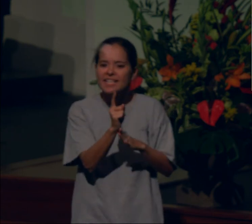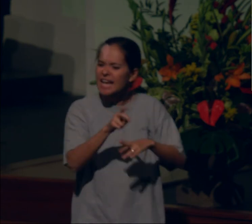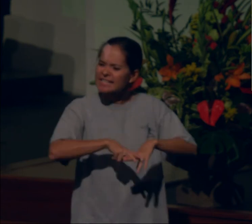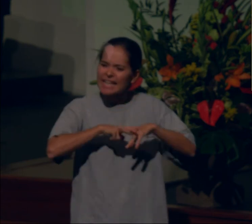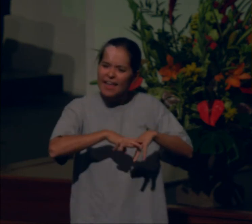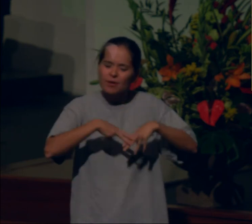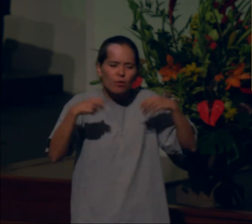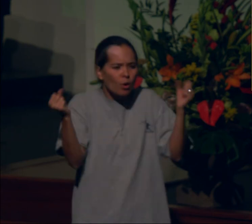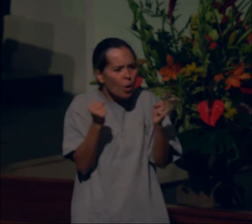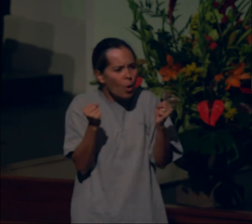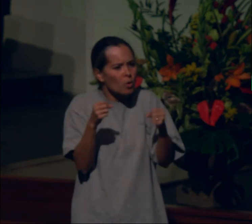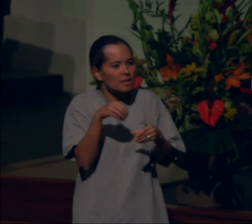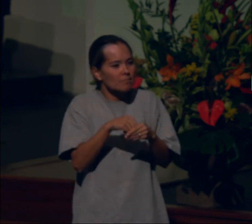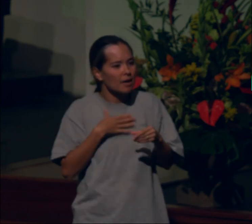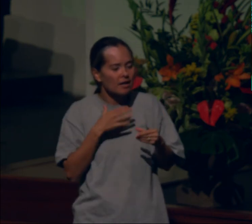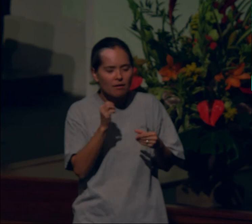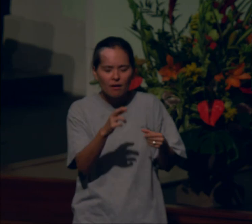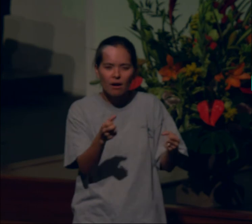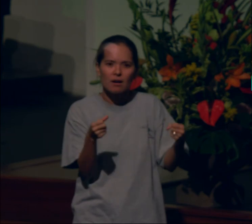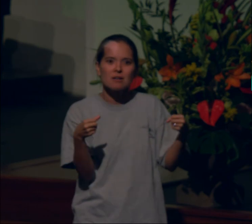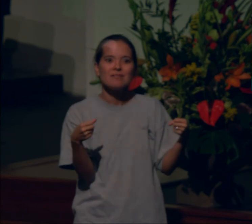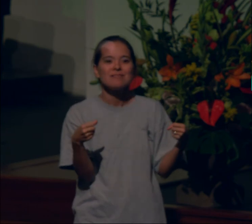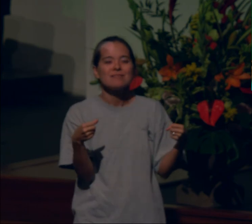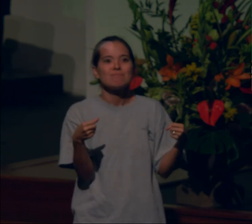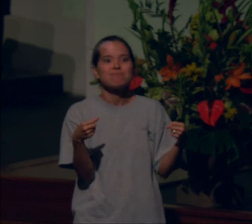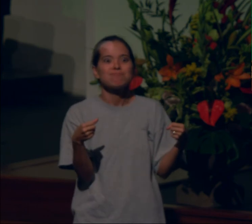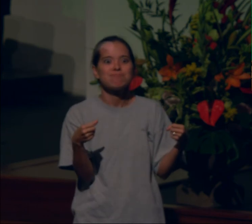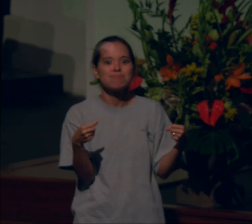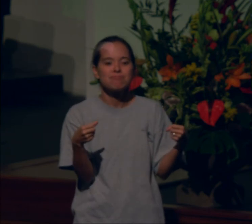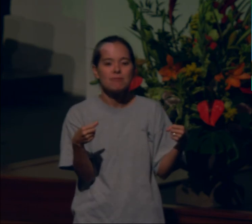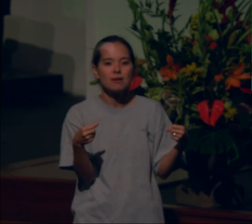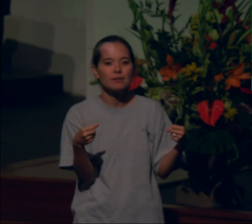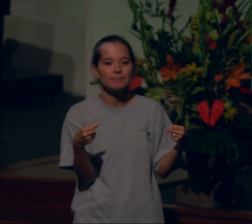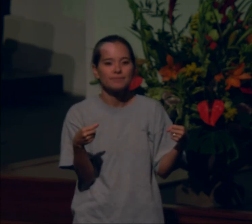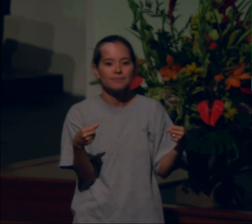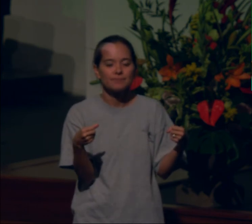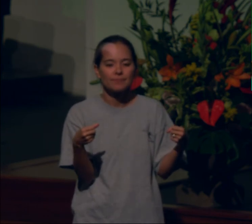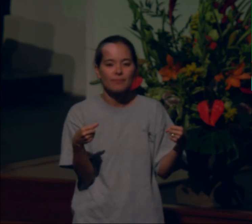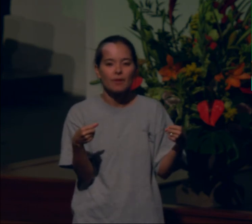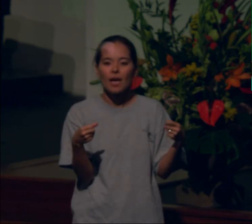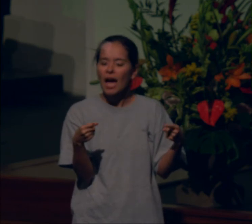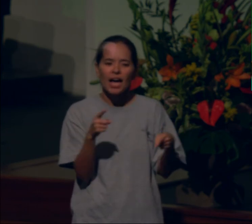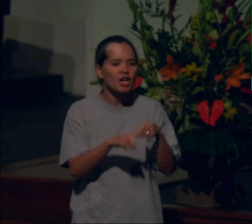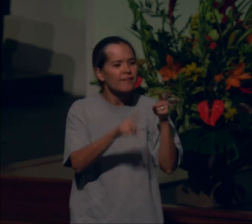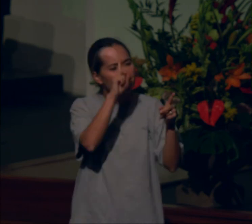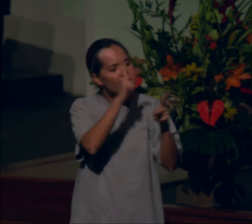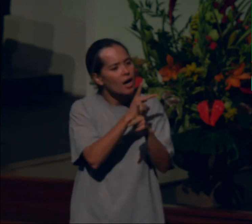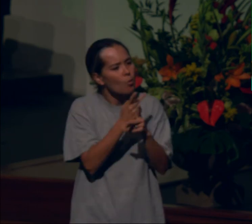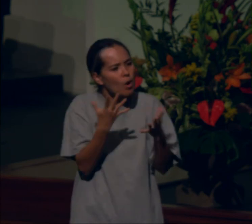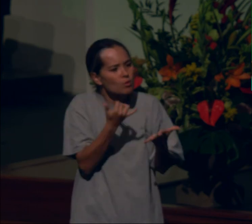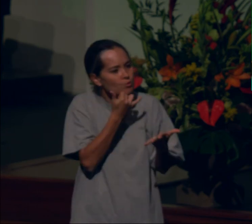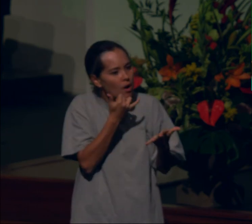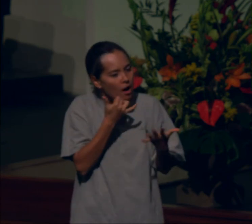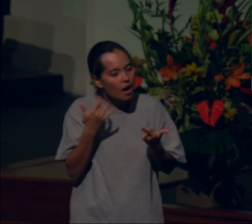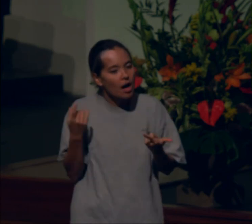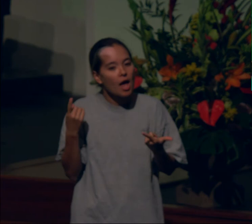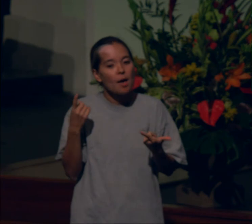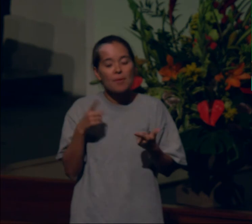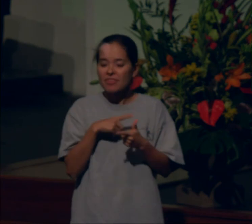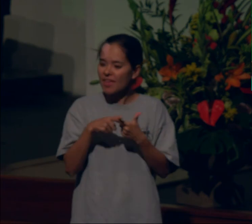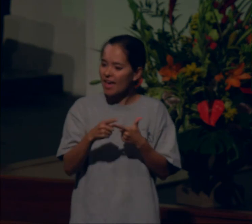the cold, just trying to get my strength back. And I couldn't figure out what was going on, but then